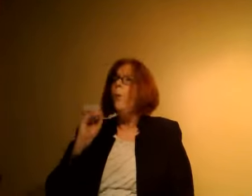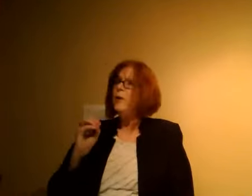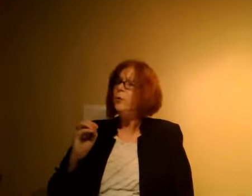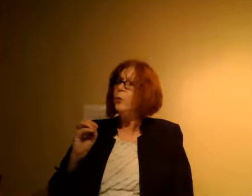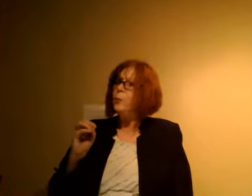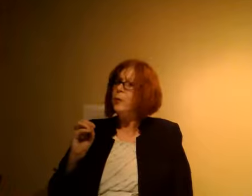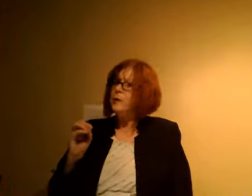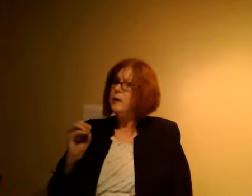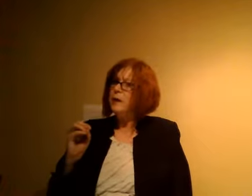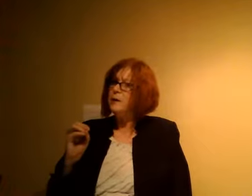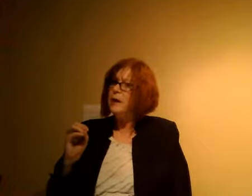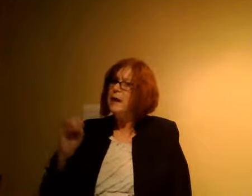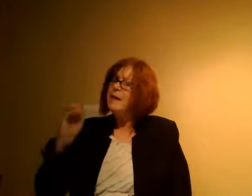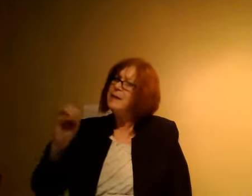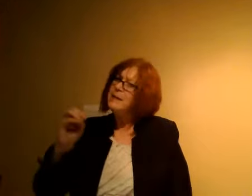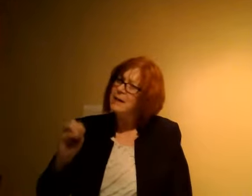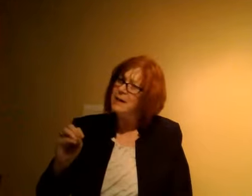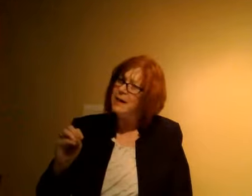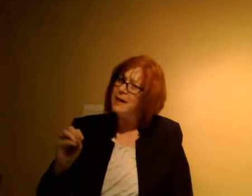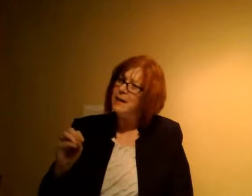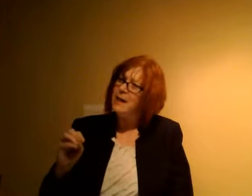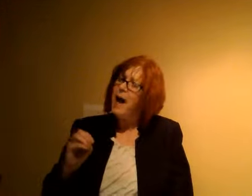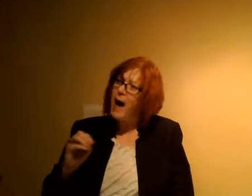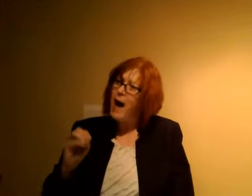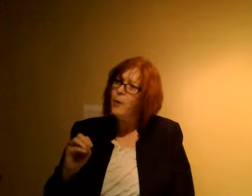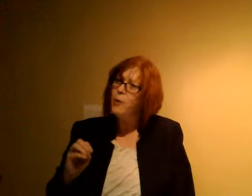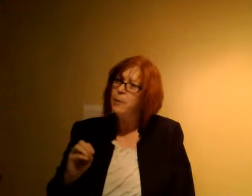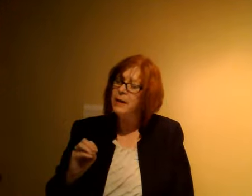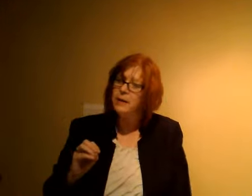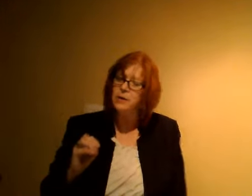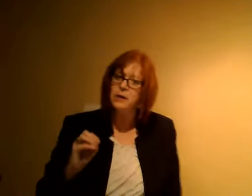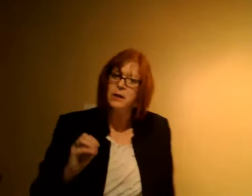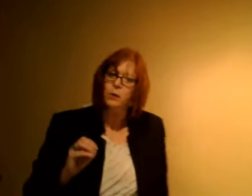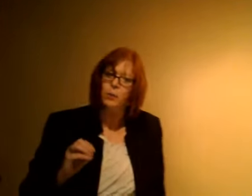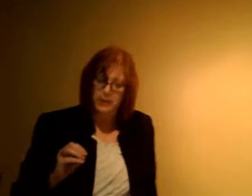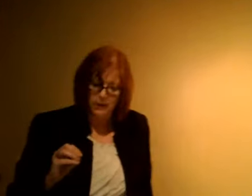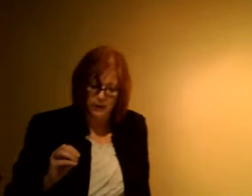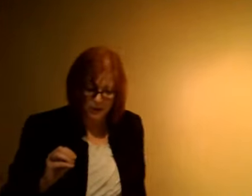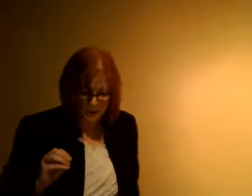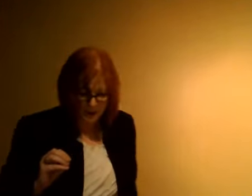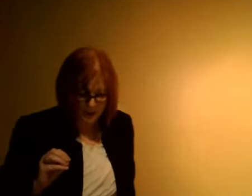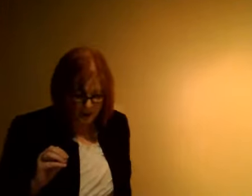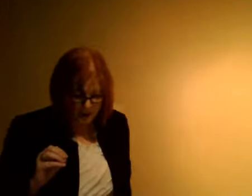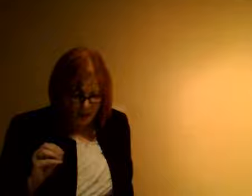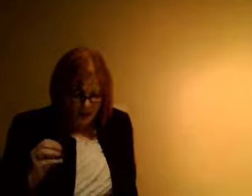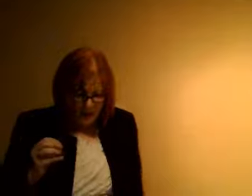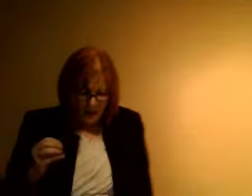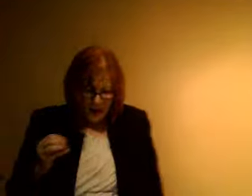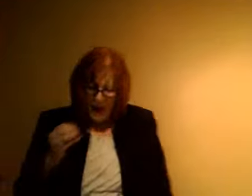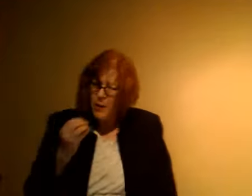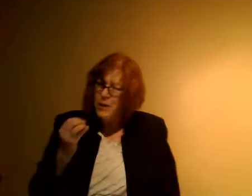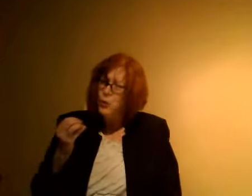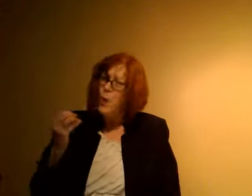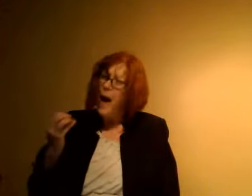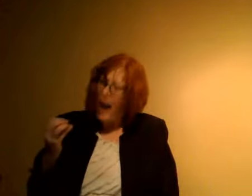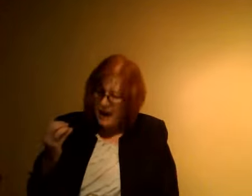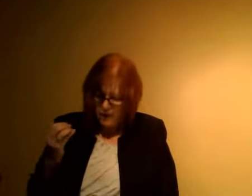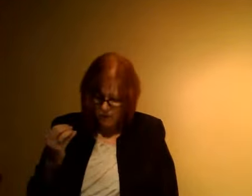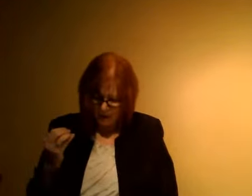what thought process is dictating how you're planning to deal with it? How can you